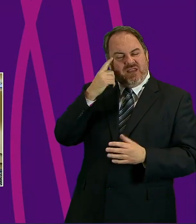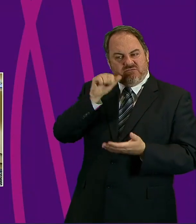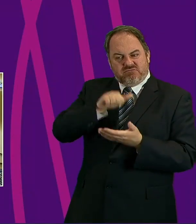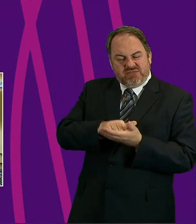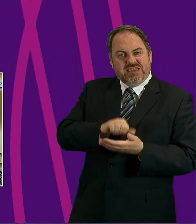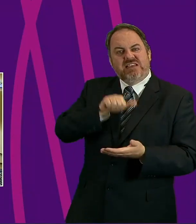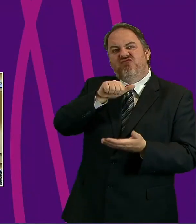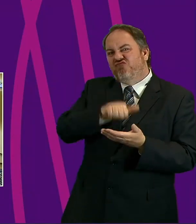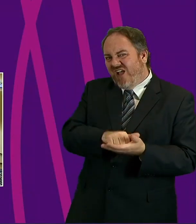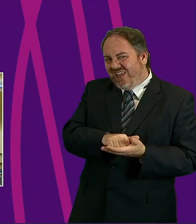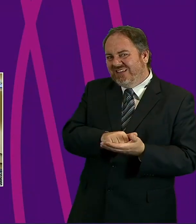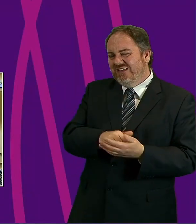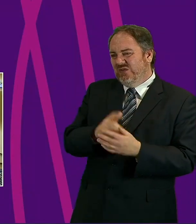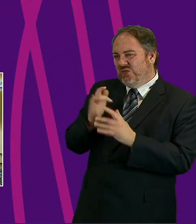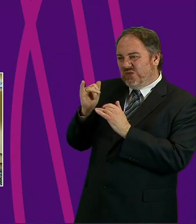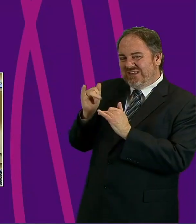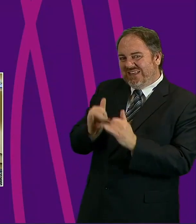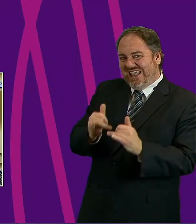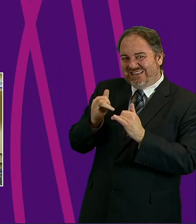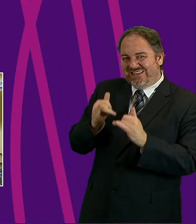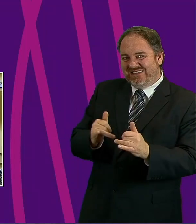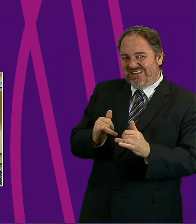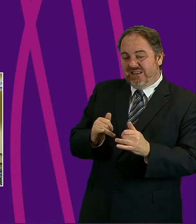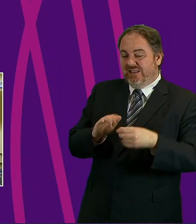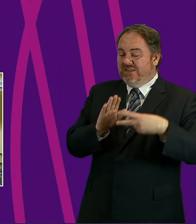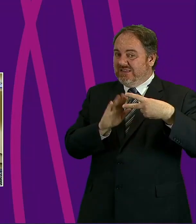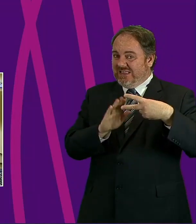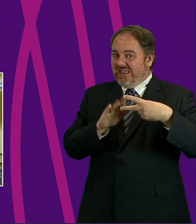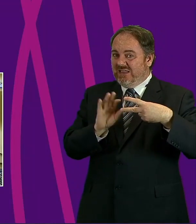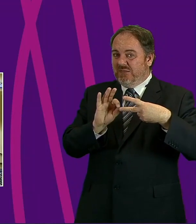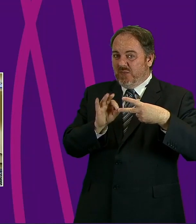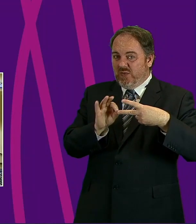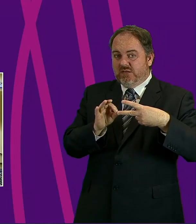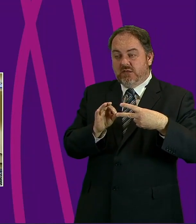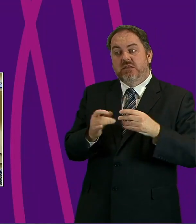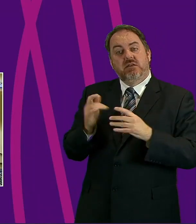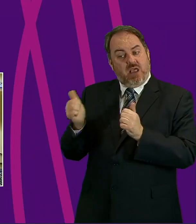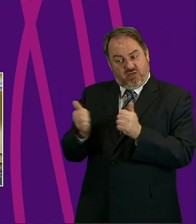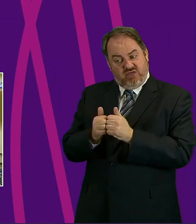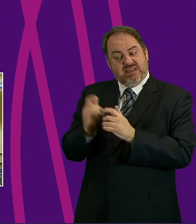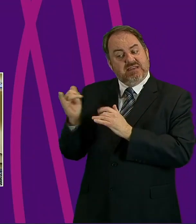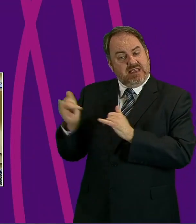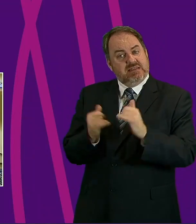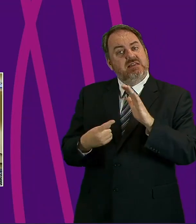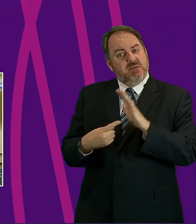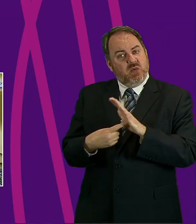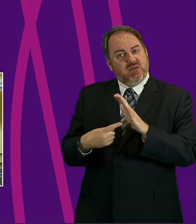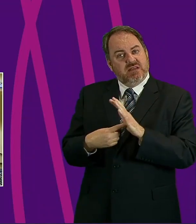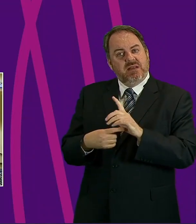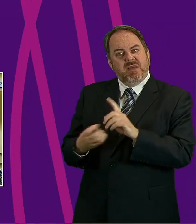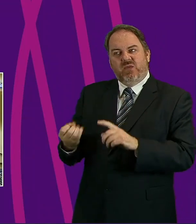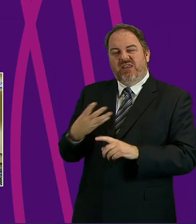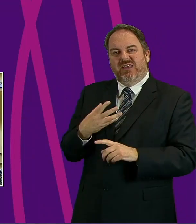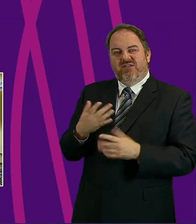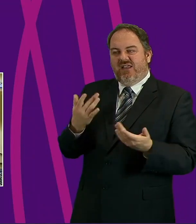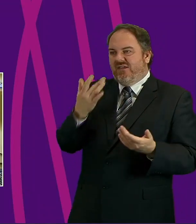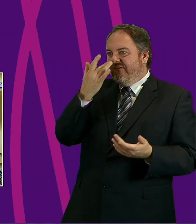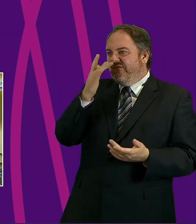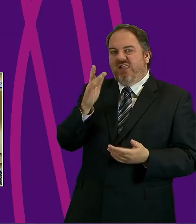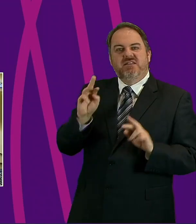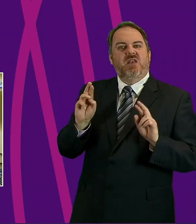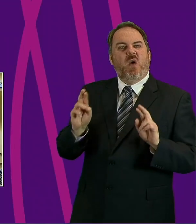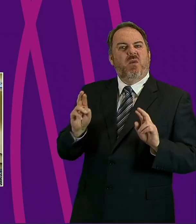it to residents. And secondly, that while testing is important, it can also give false reassurance, and it is really